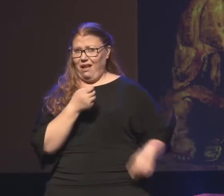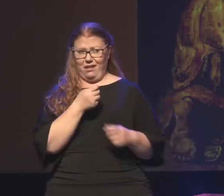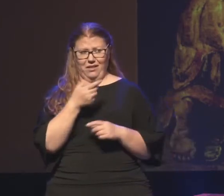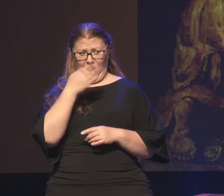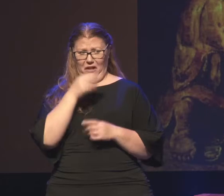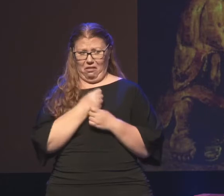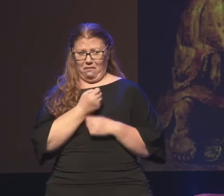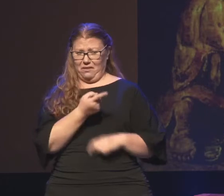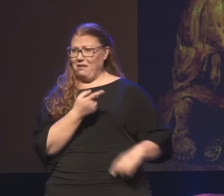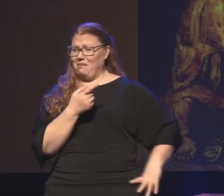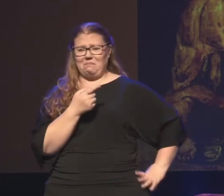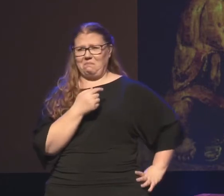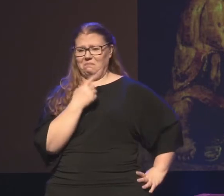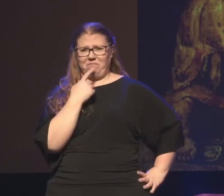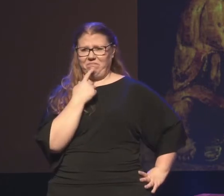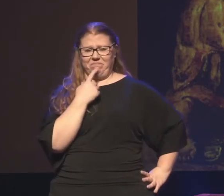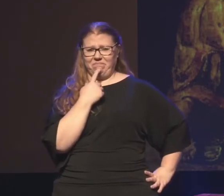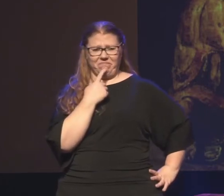God,